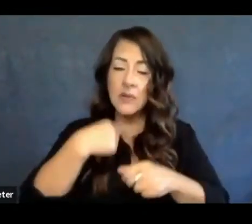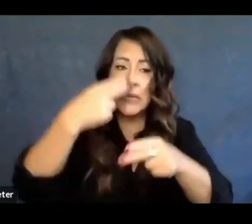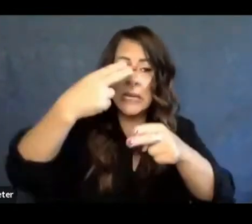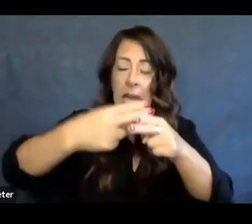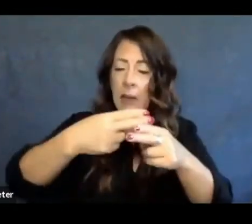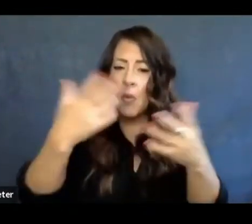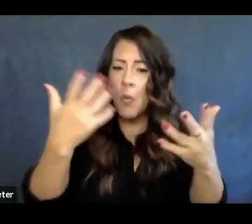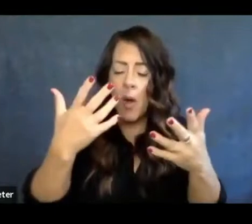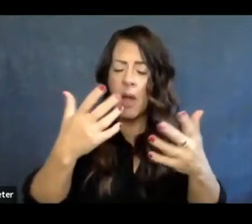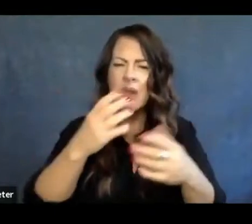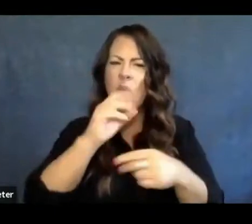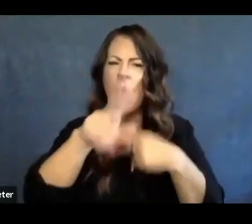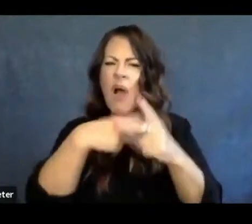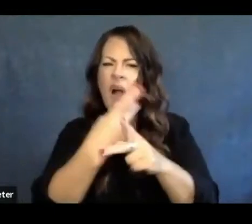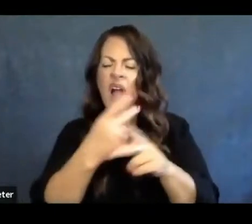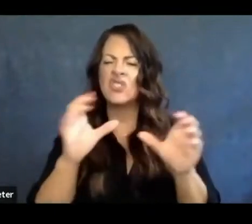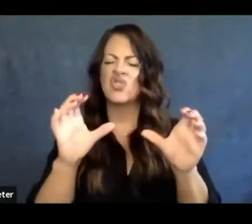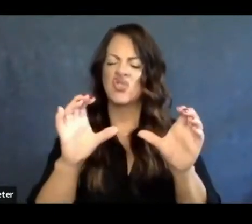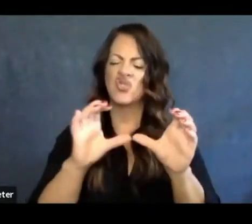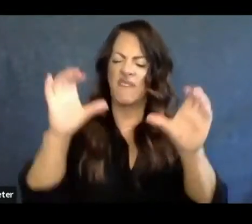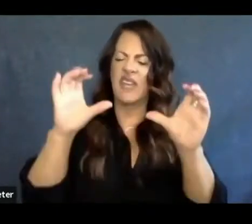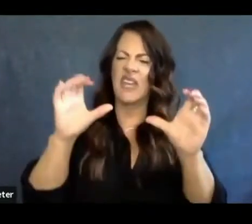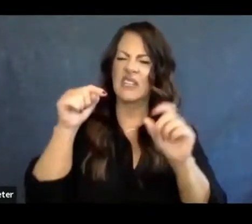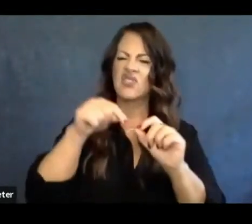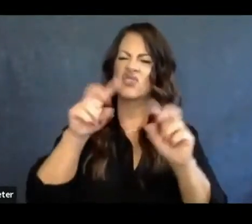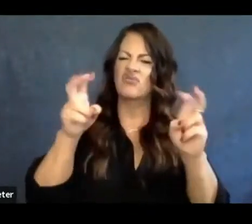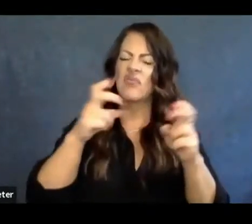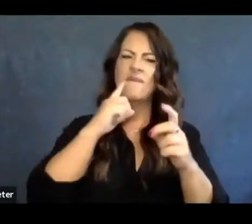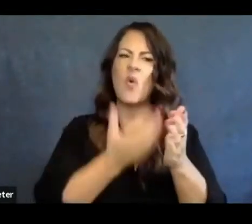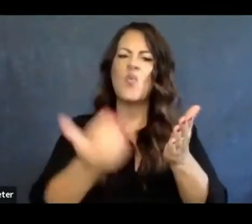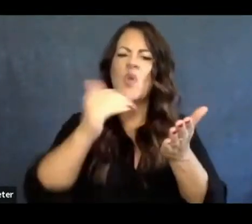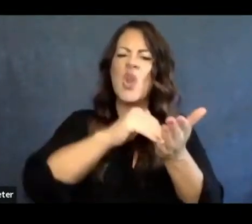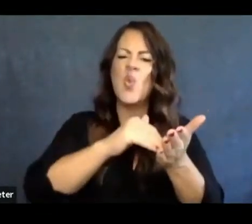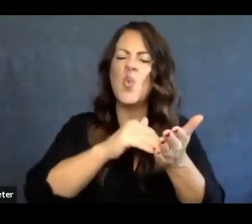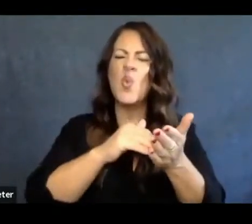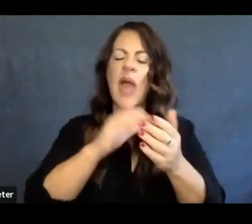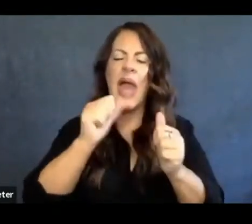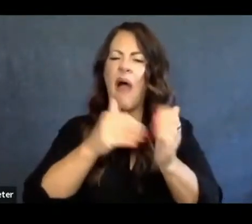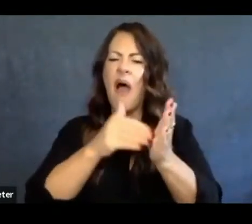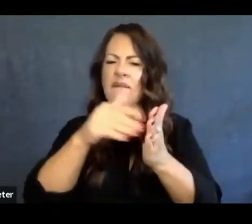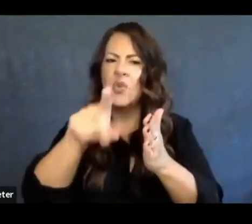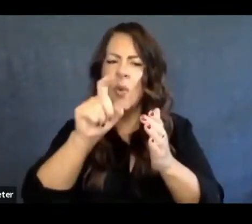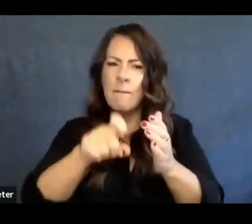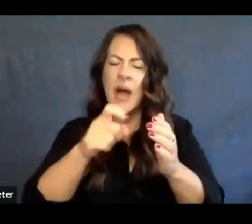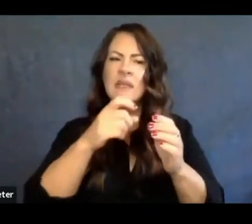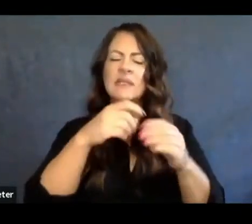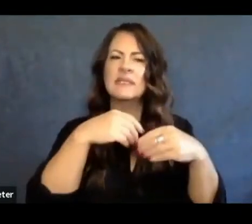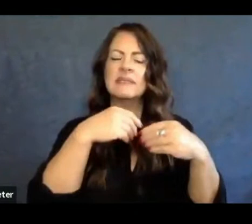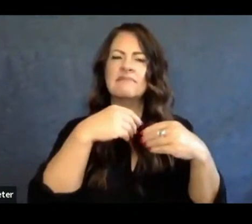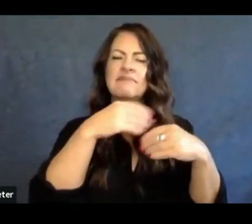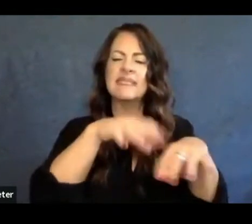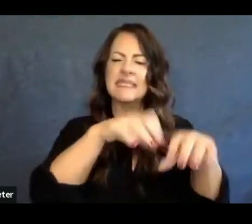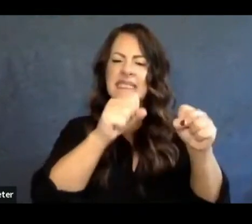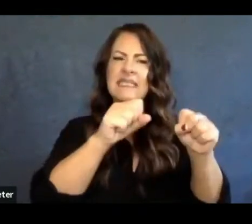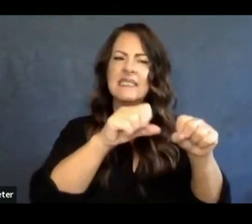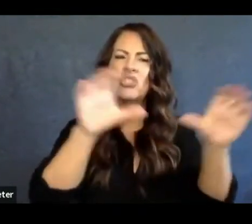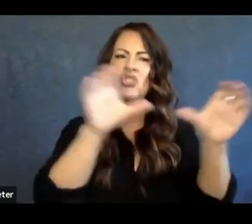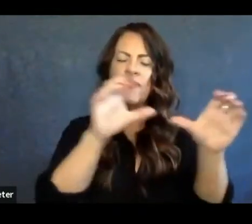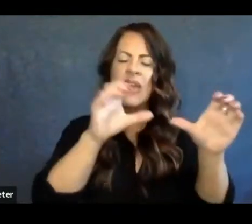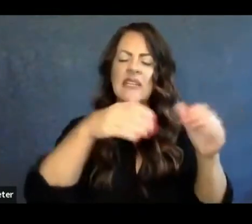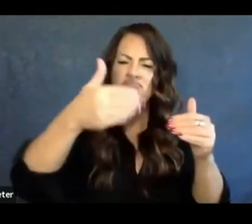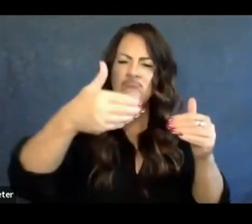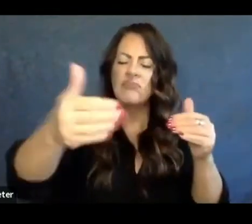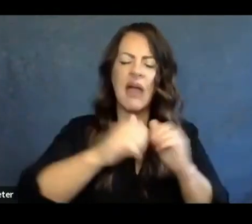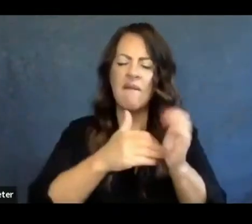and what type of certification they failed to renew and how often that certification is renewed? Yeah, great question.